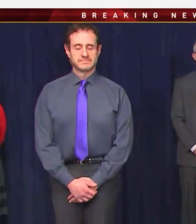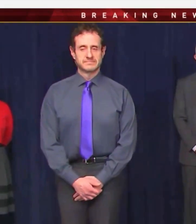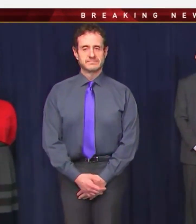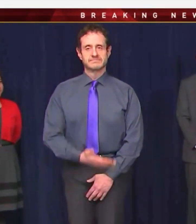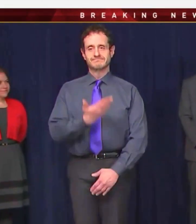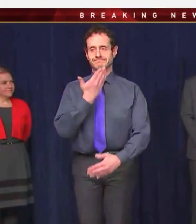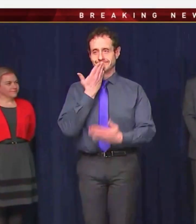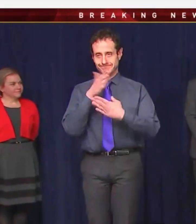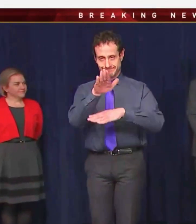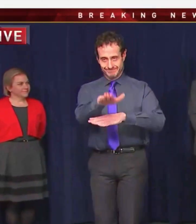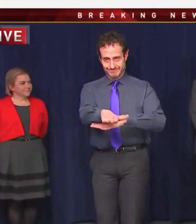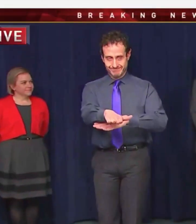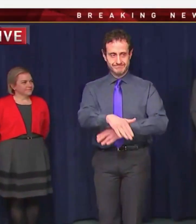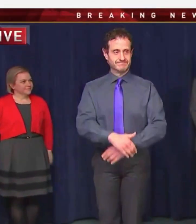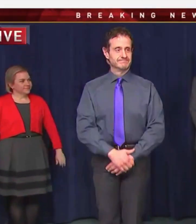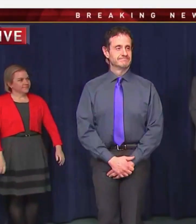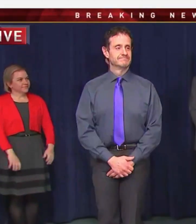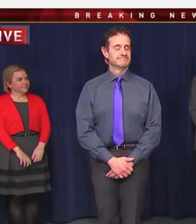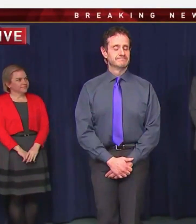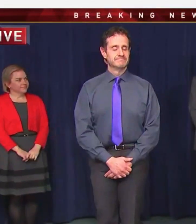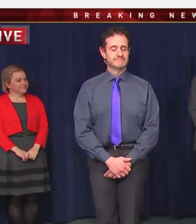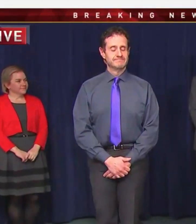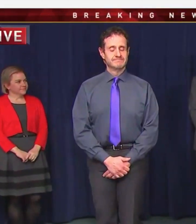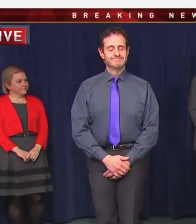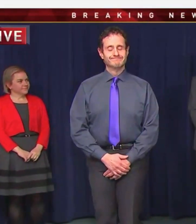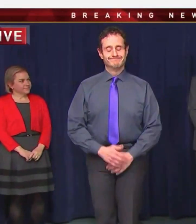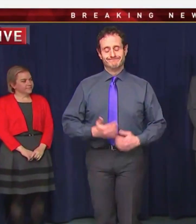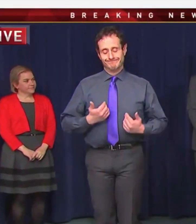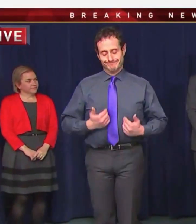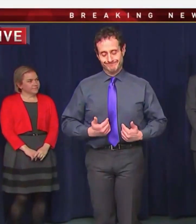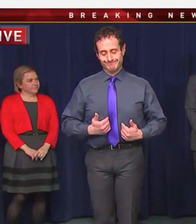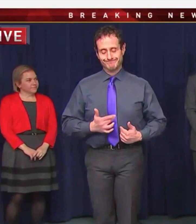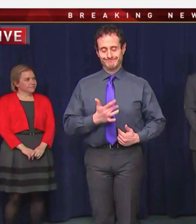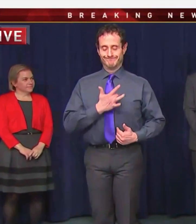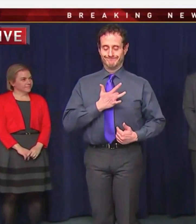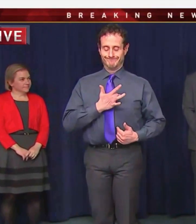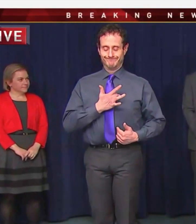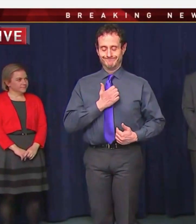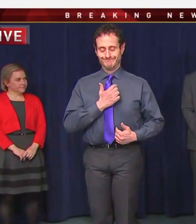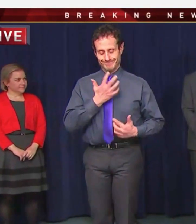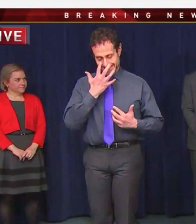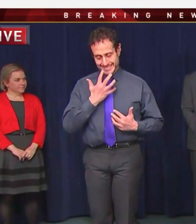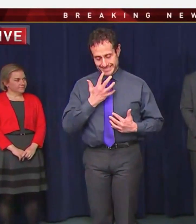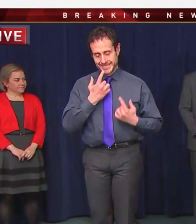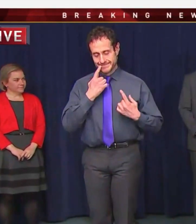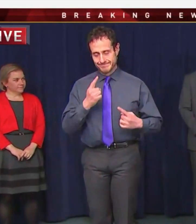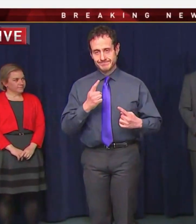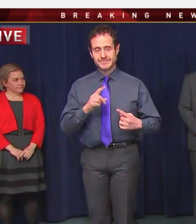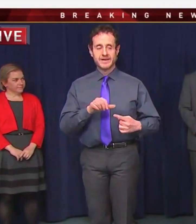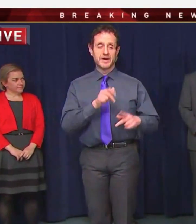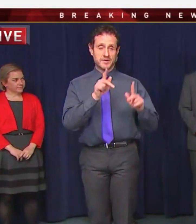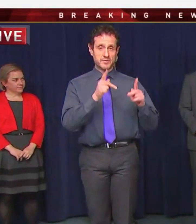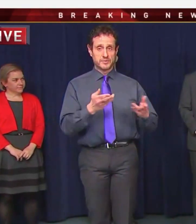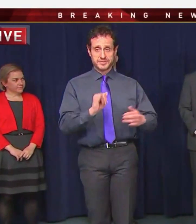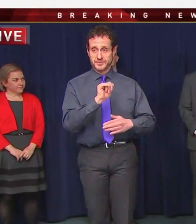Good afternoon. I am saddened to announce that we have lost another Illinoisan to